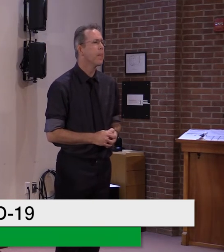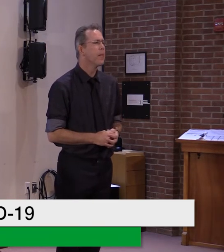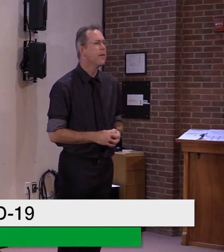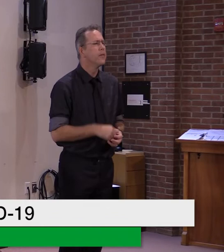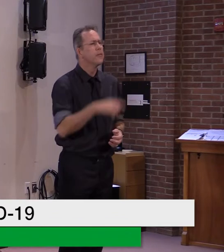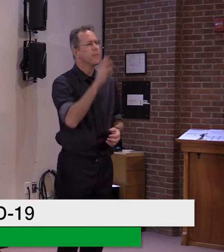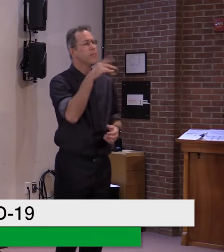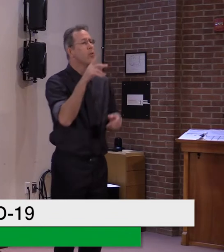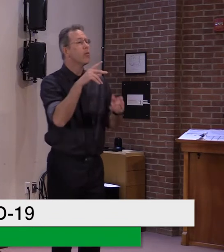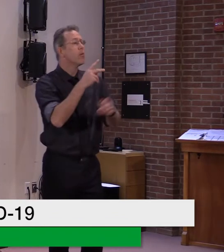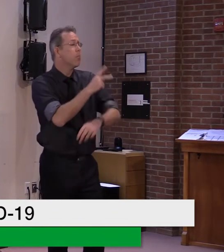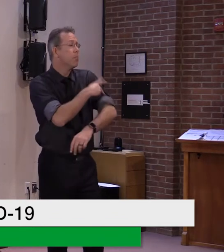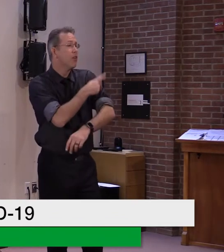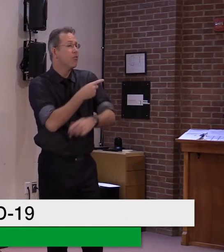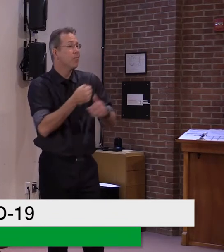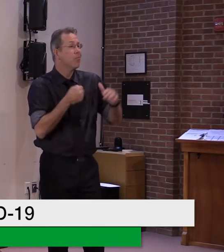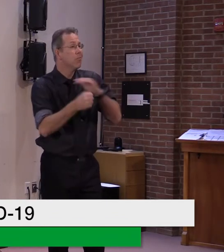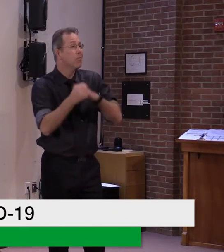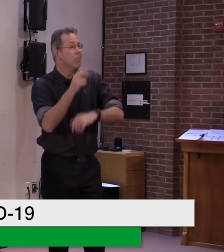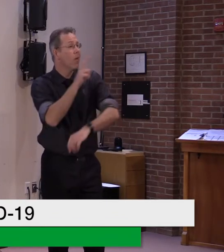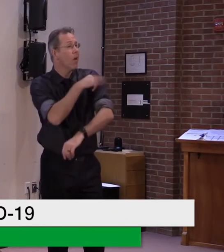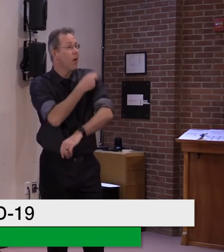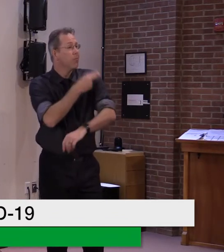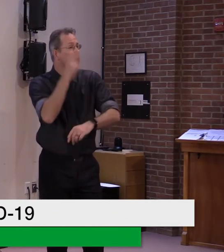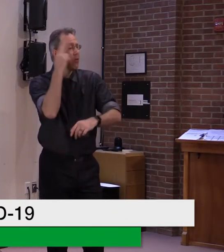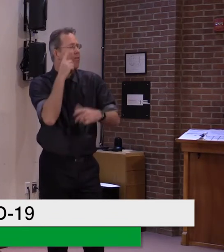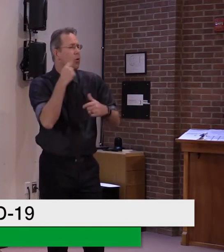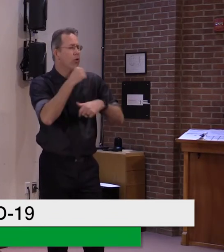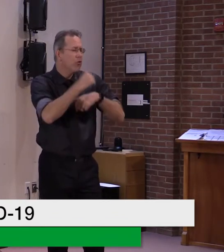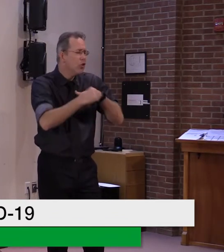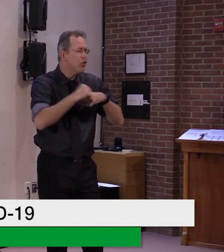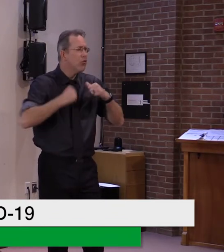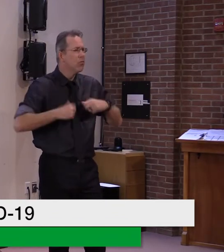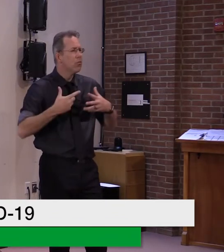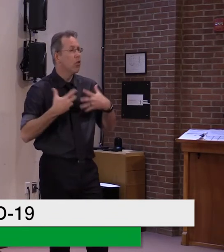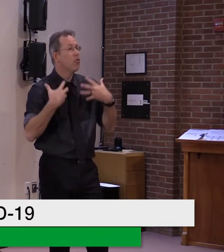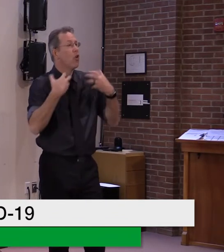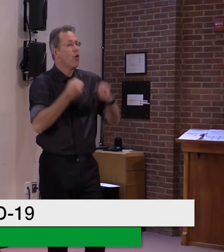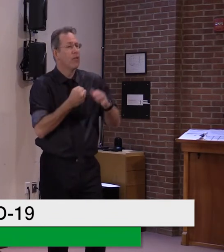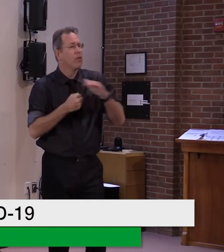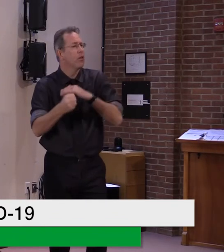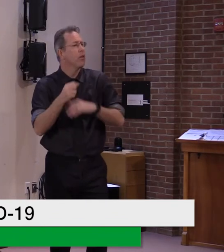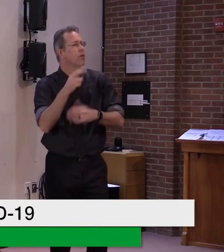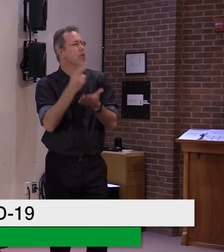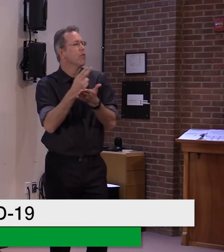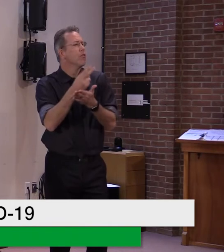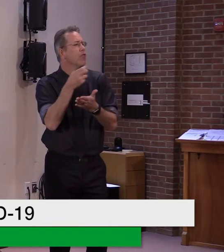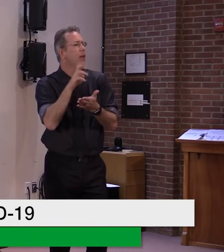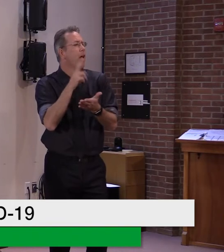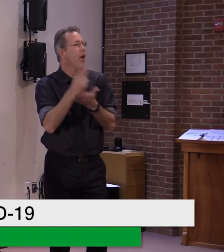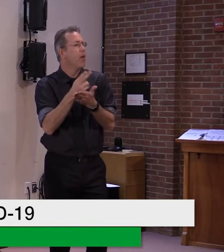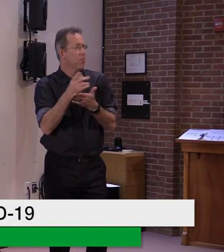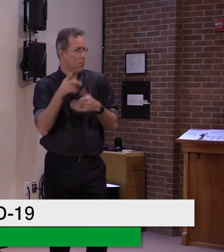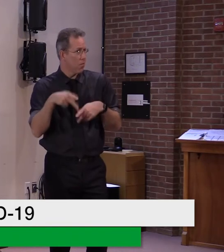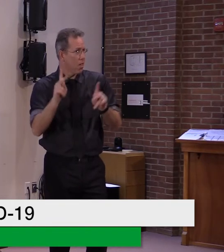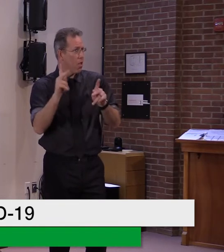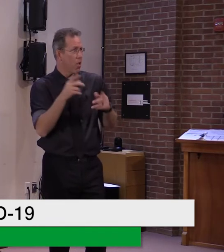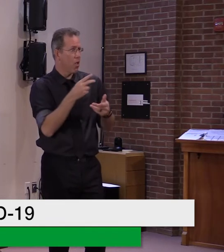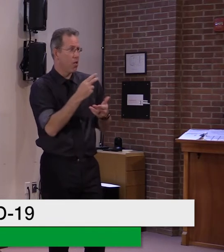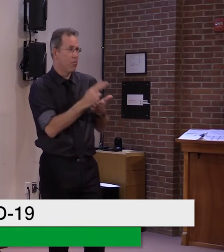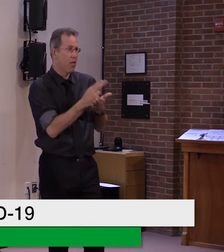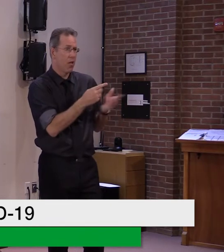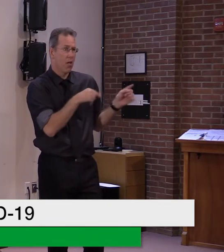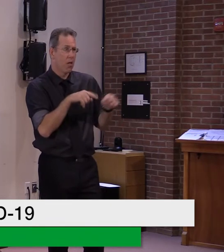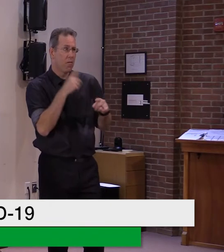education there are state protocols for such patients in terms of coming back to a long-term care facility